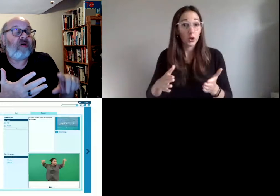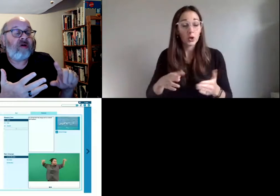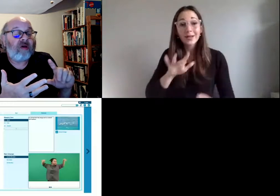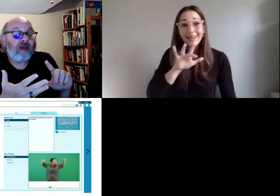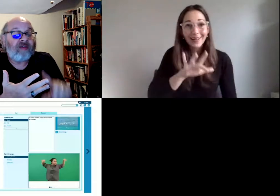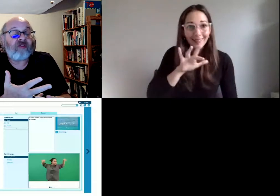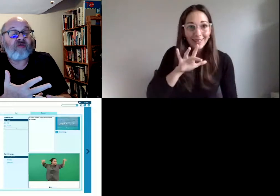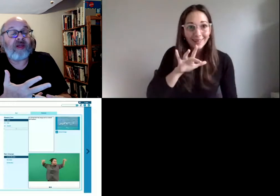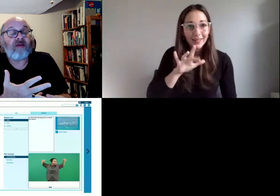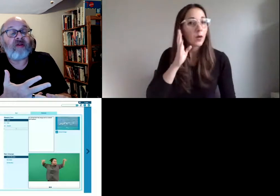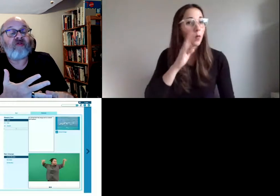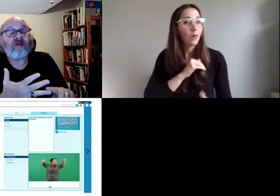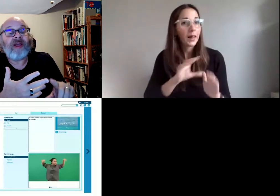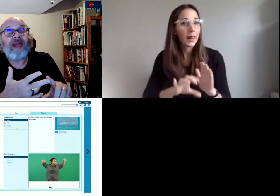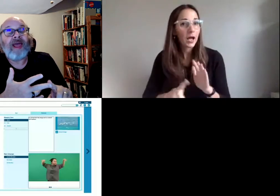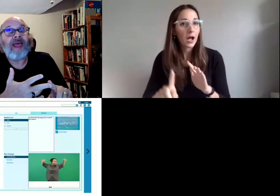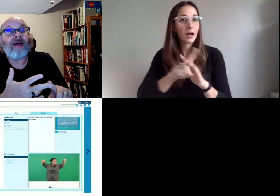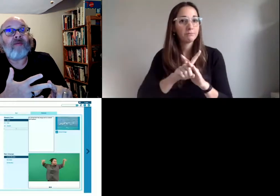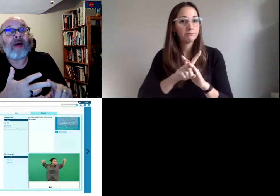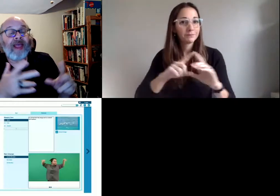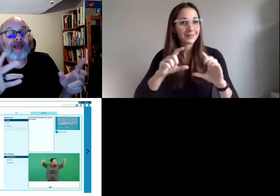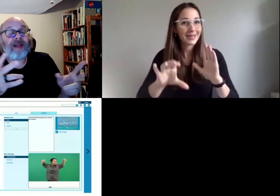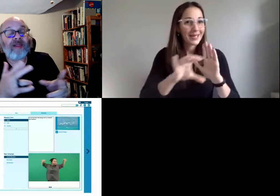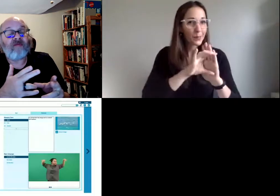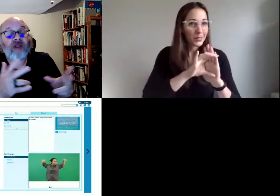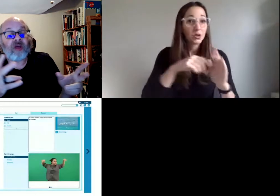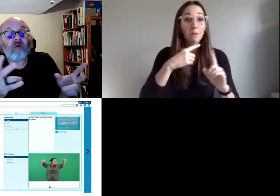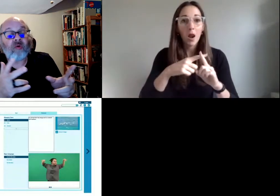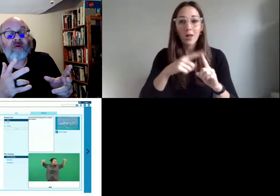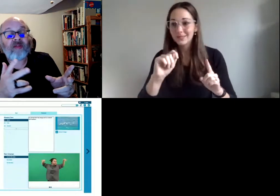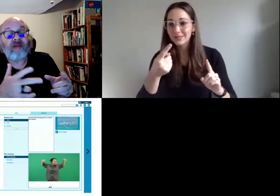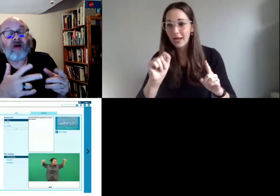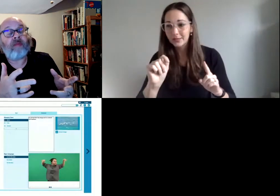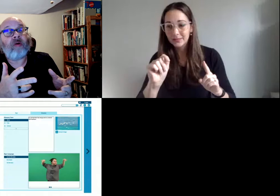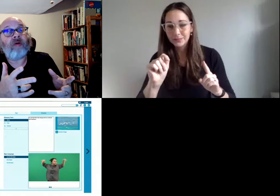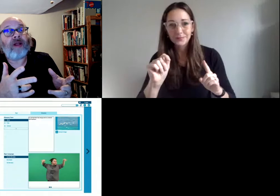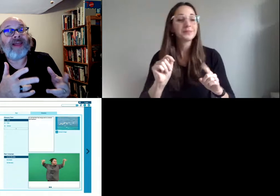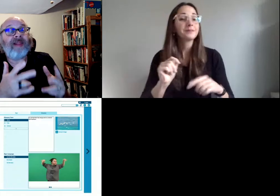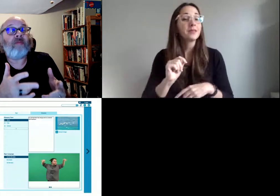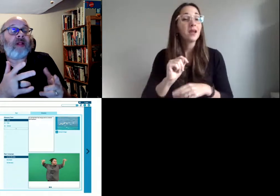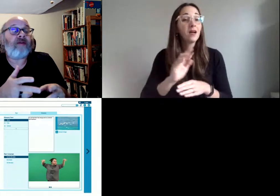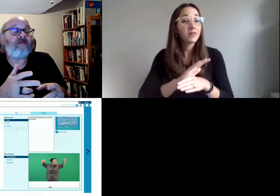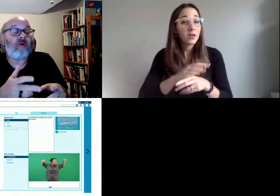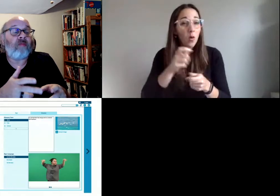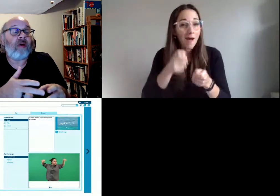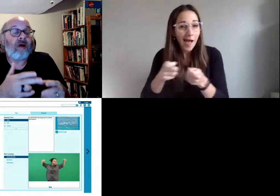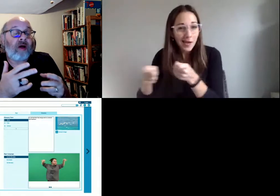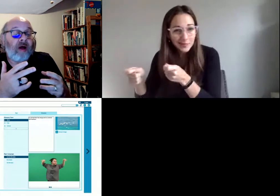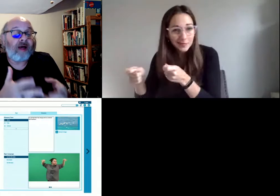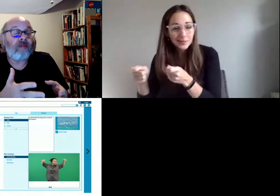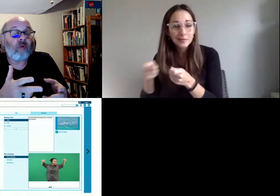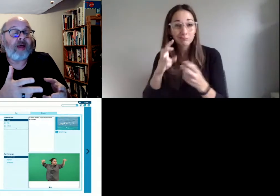image, a textual definition, and by editing the video that they've uploaded in the